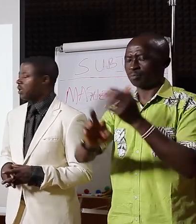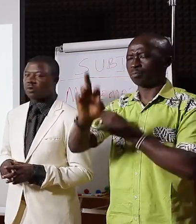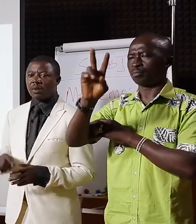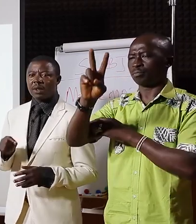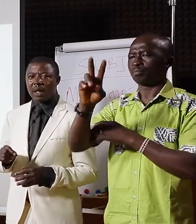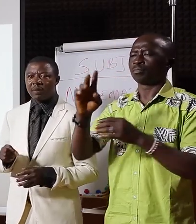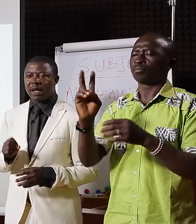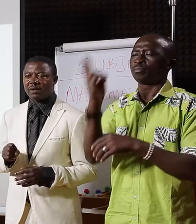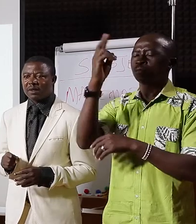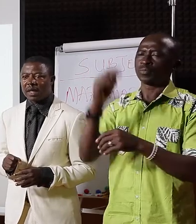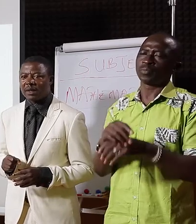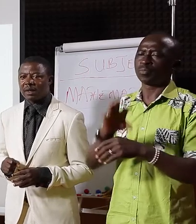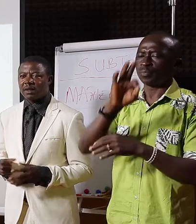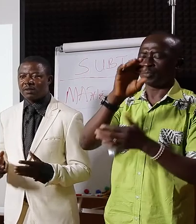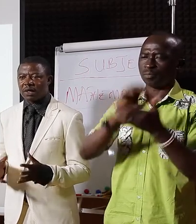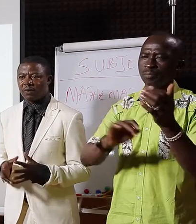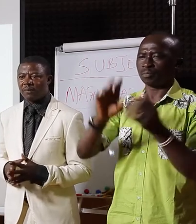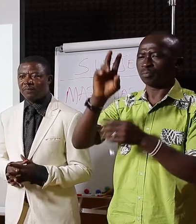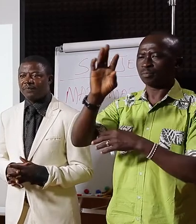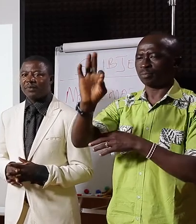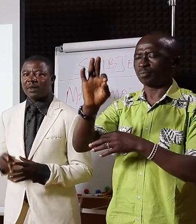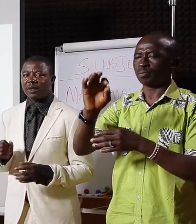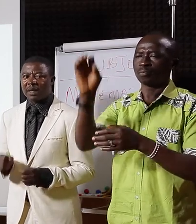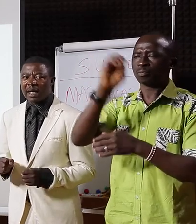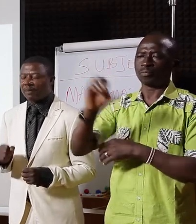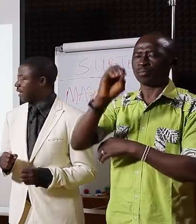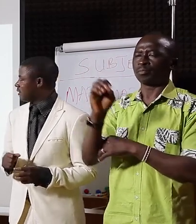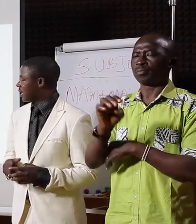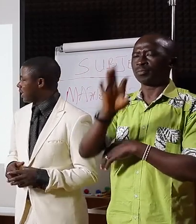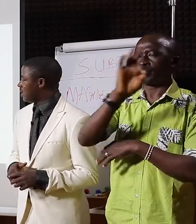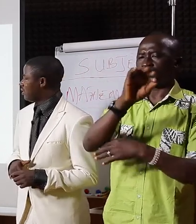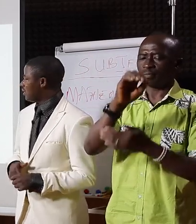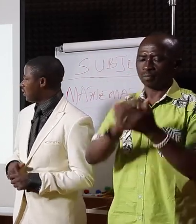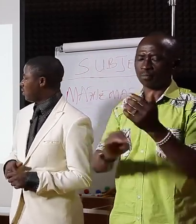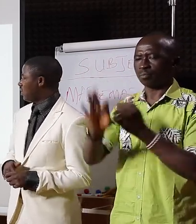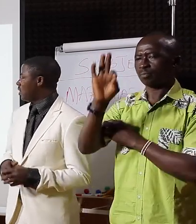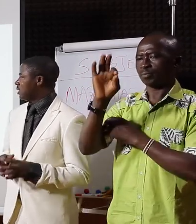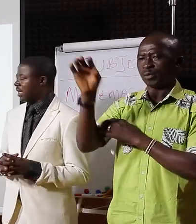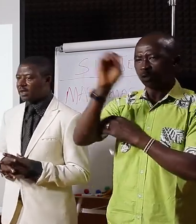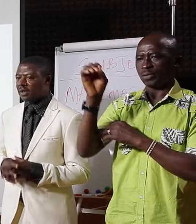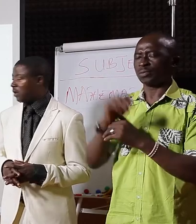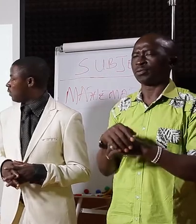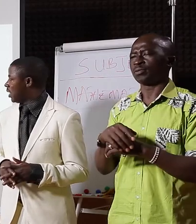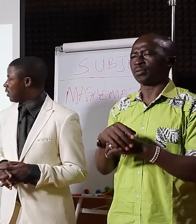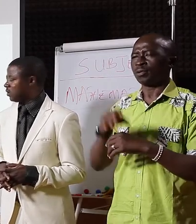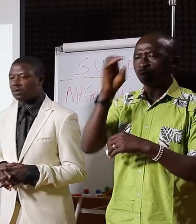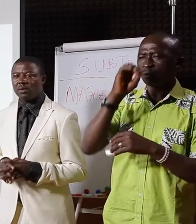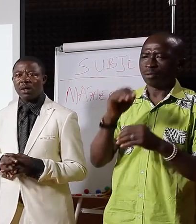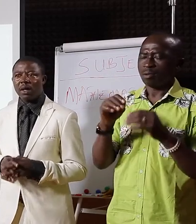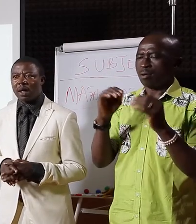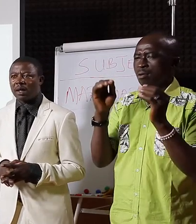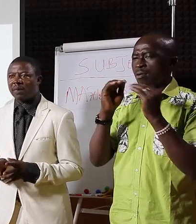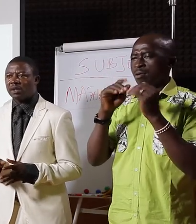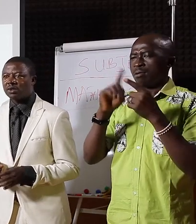square. So 9 minus 9 is 0. 9 minus 9 is 0. Then 0 will be equals